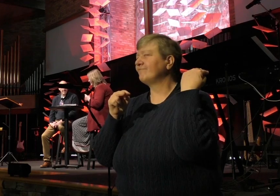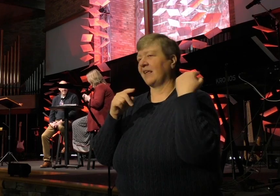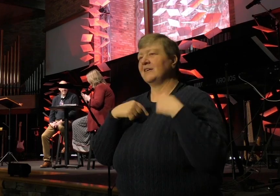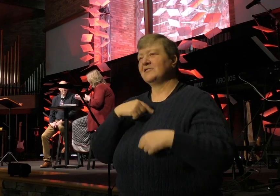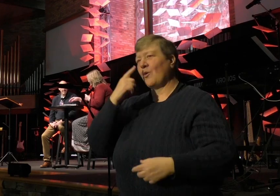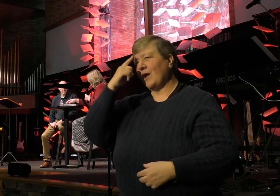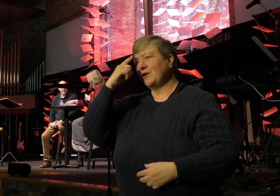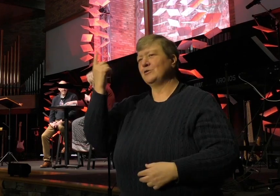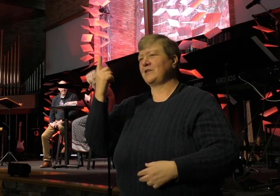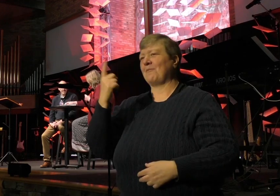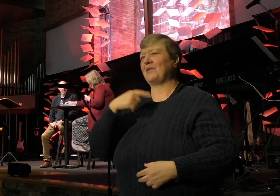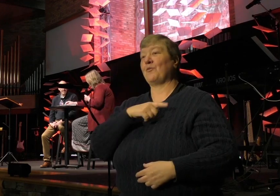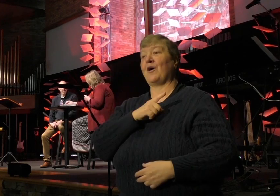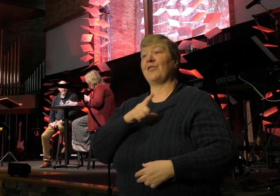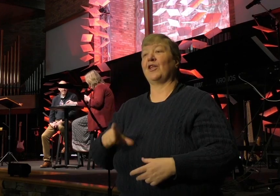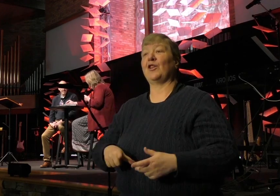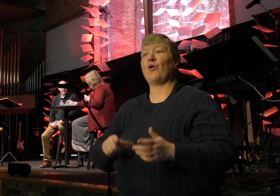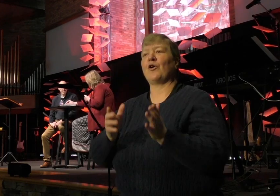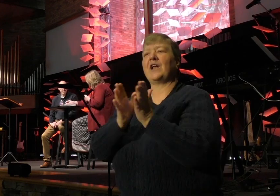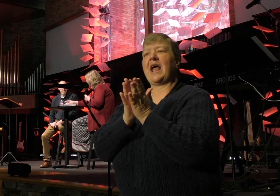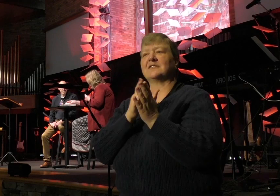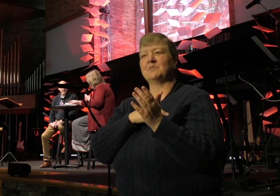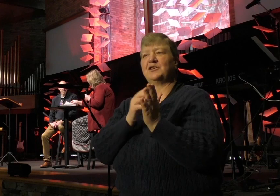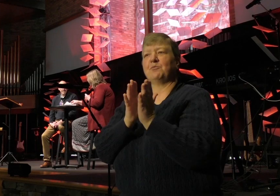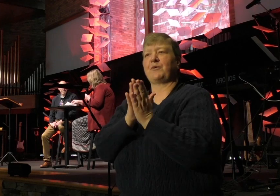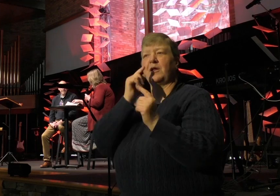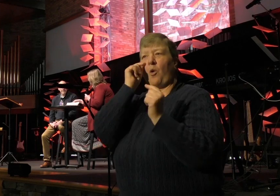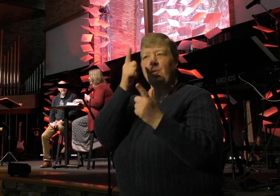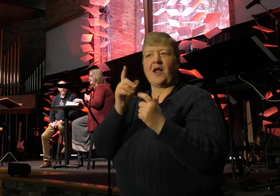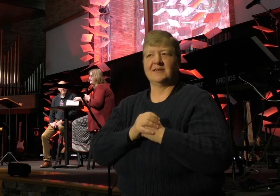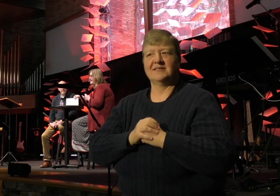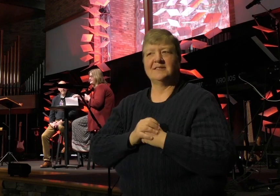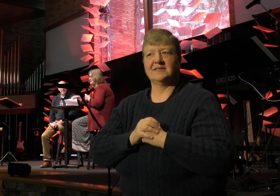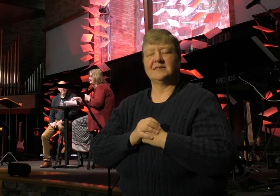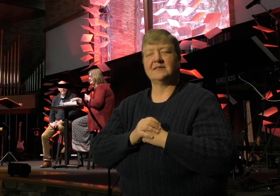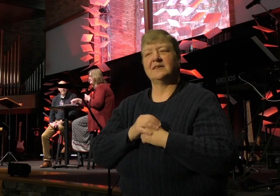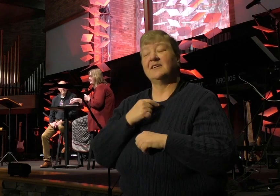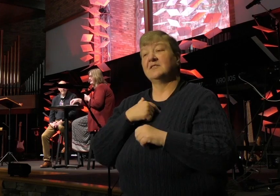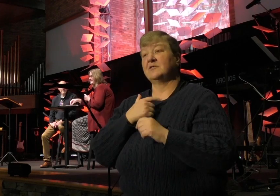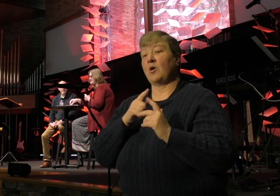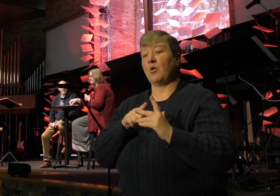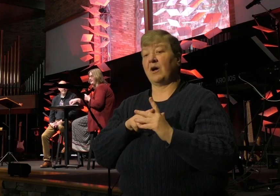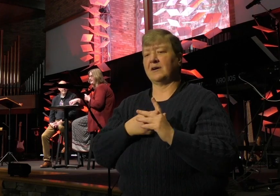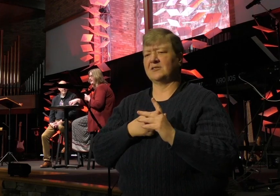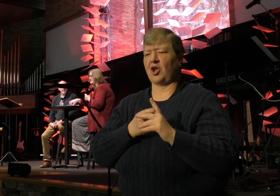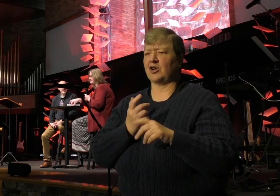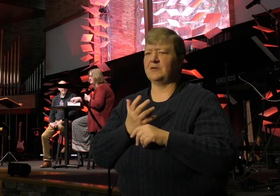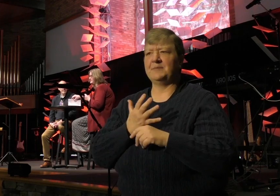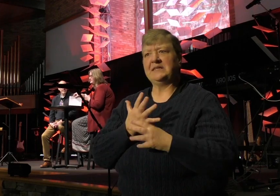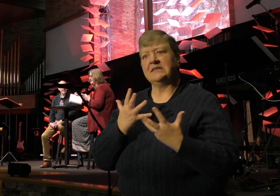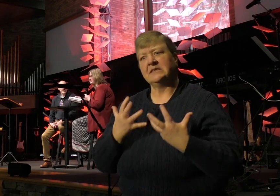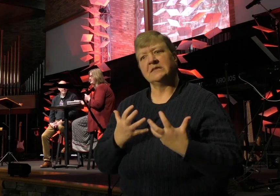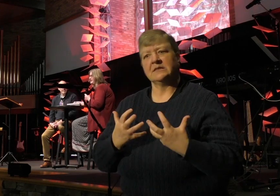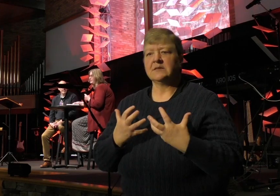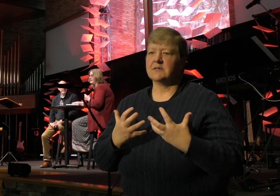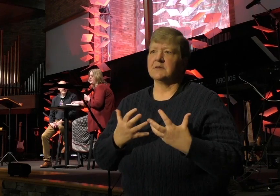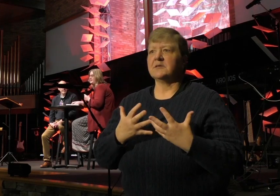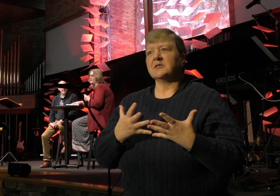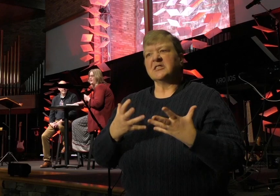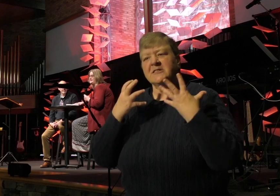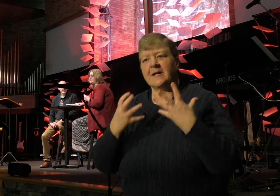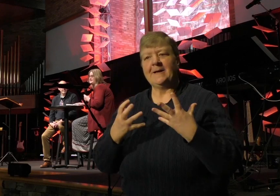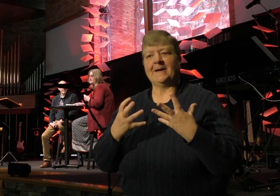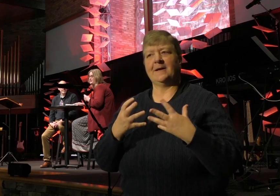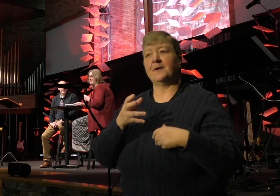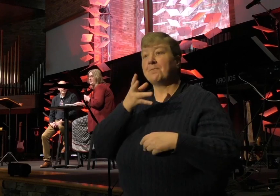something in that when the Lord asked me to pray to open her eyes. So I started to get pretty desperate. Picturing your mother